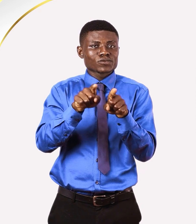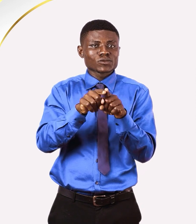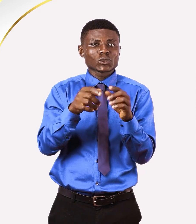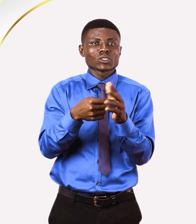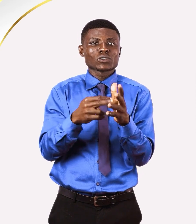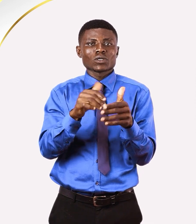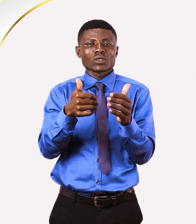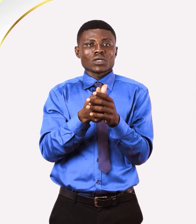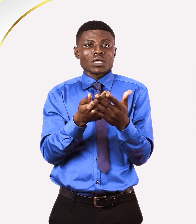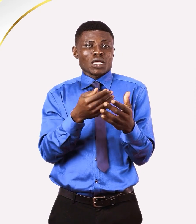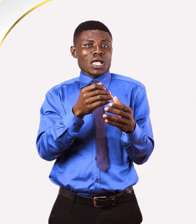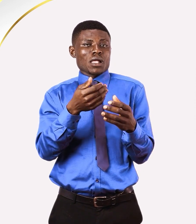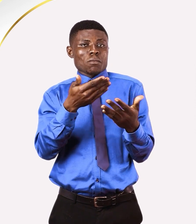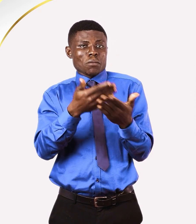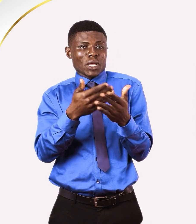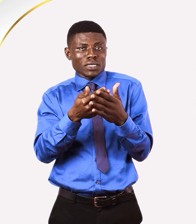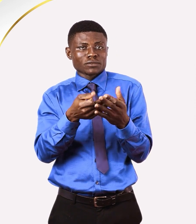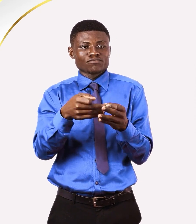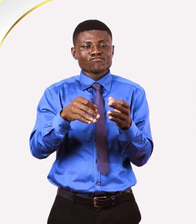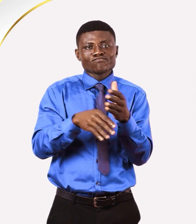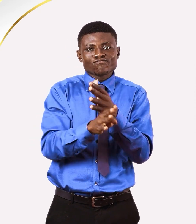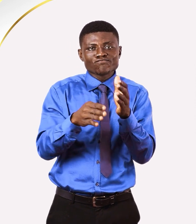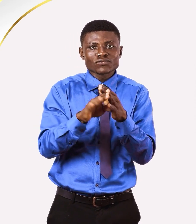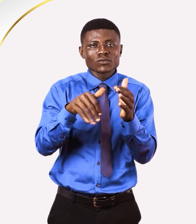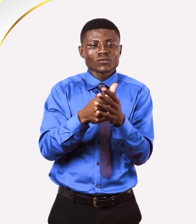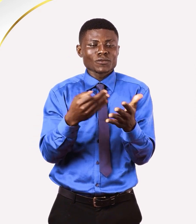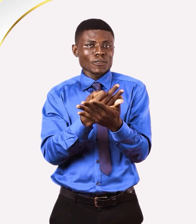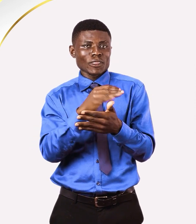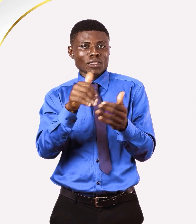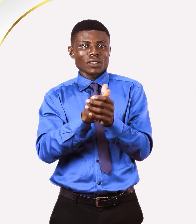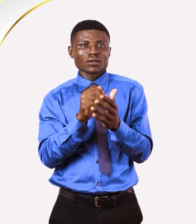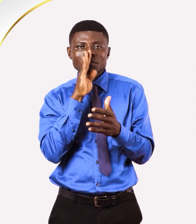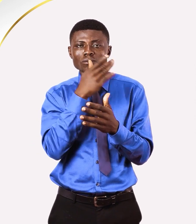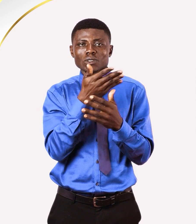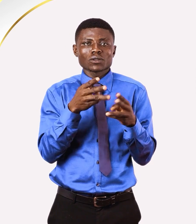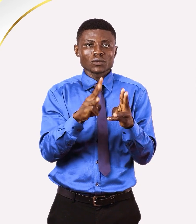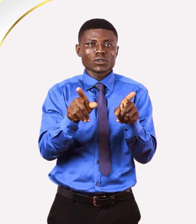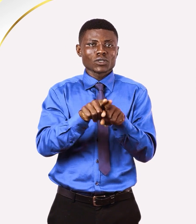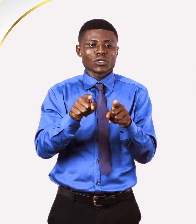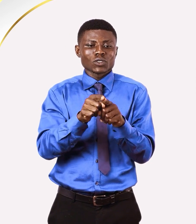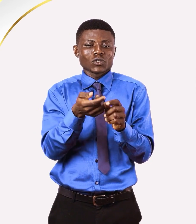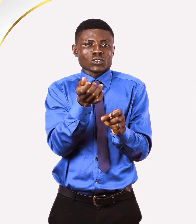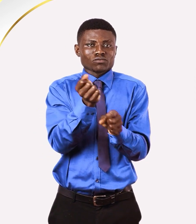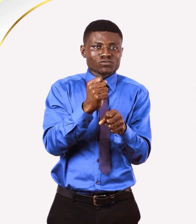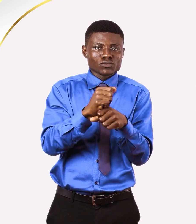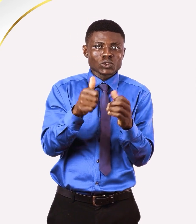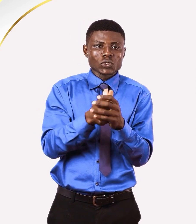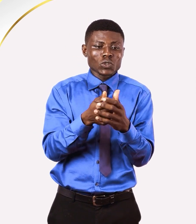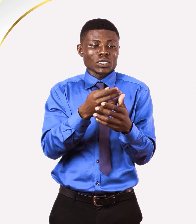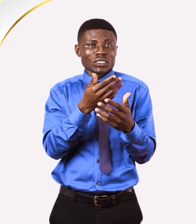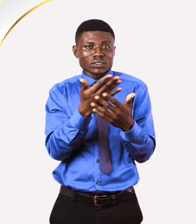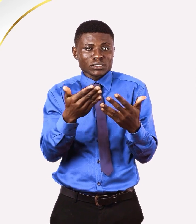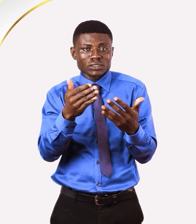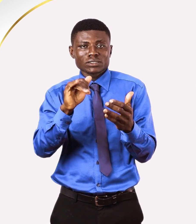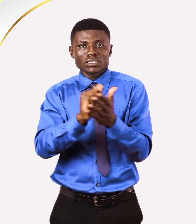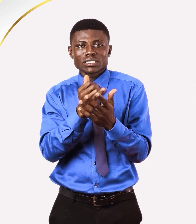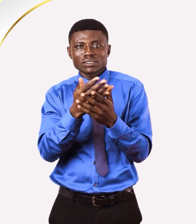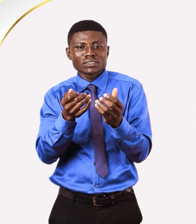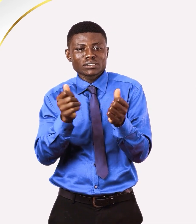Literal translation. Anti-money laundering, combating the financing of terrorism and the proliferation